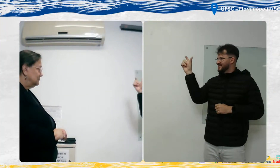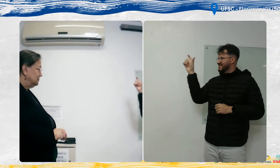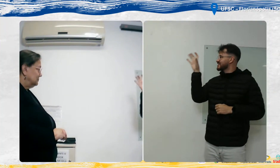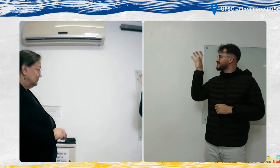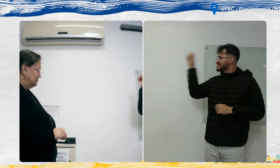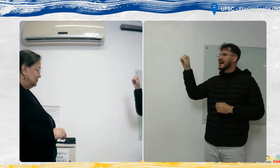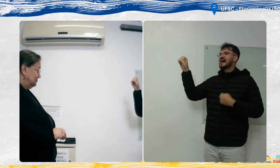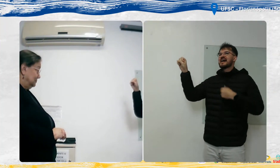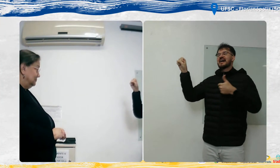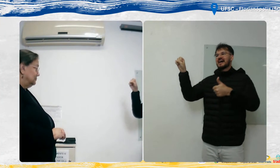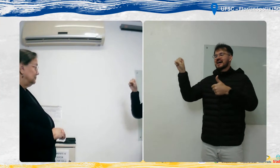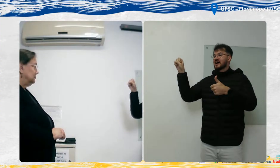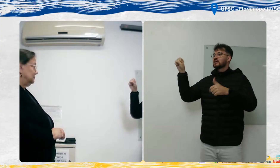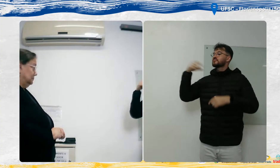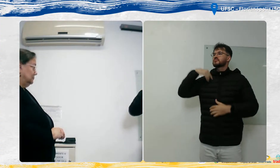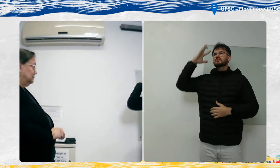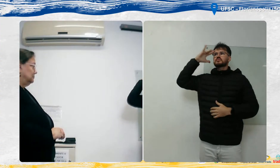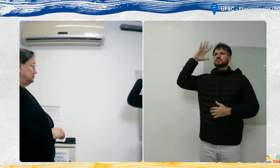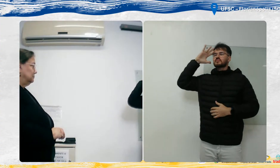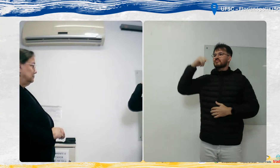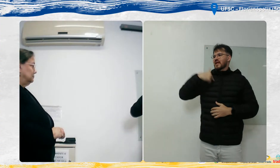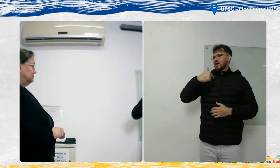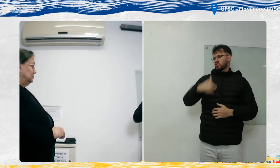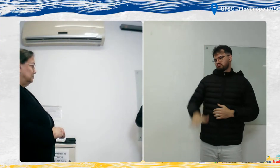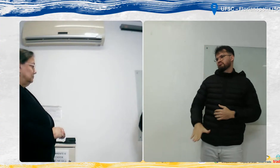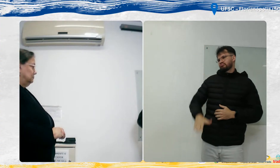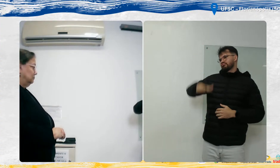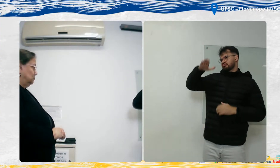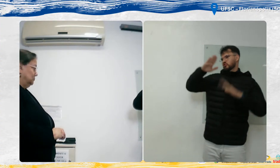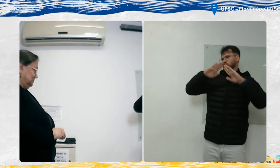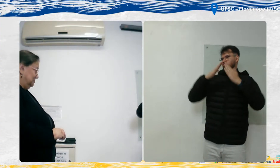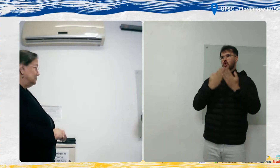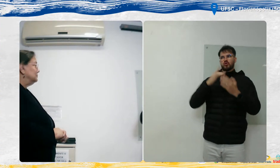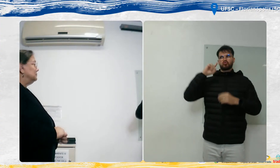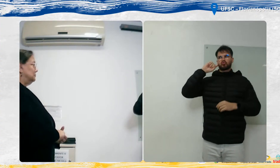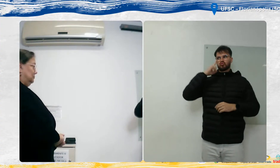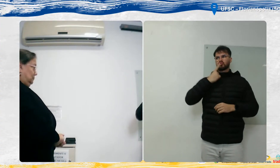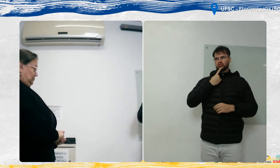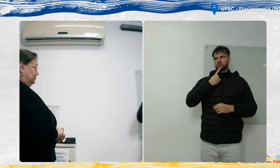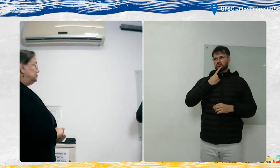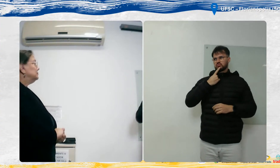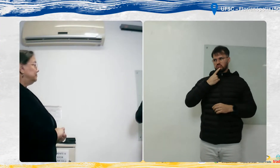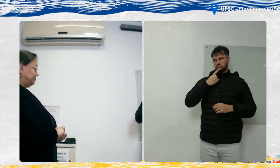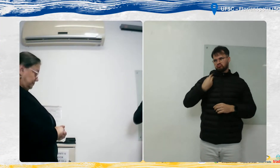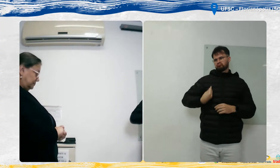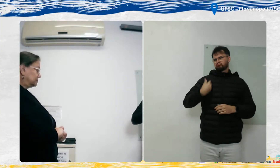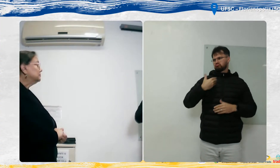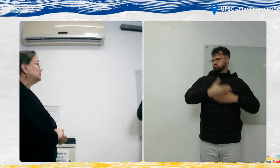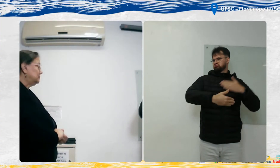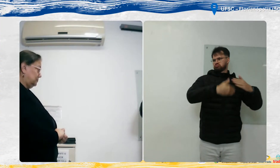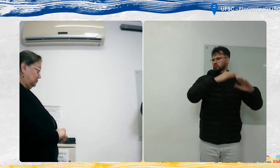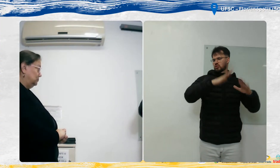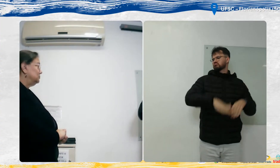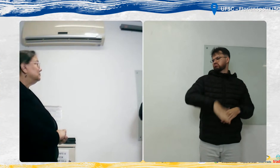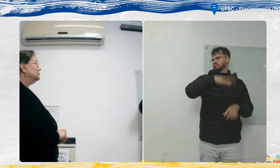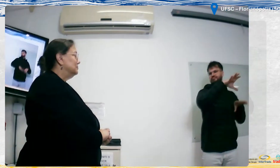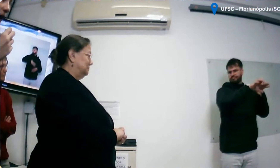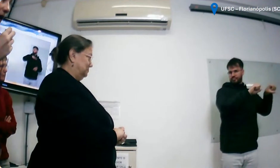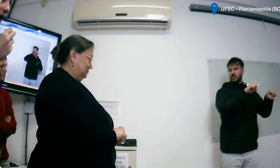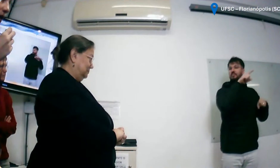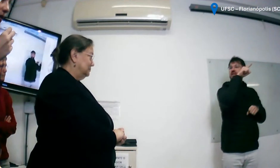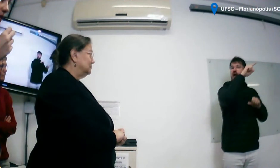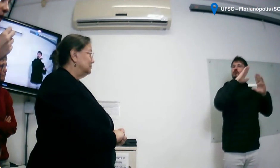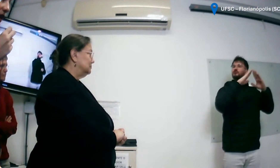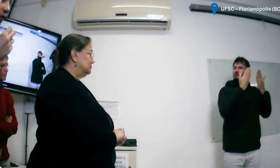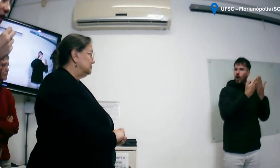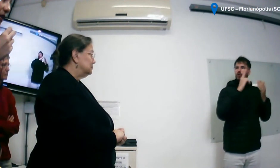deaf philosophy, I got that. And I was just wondering, well, I grew up in a deaf school. I went to a deaf school.